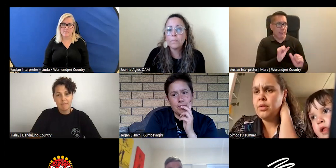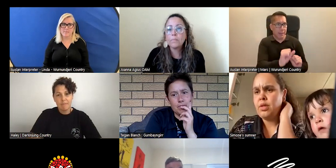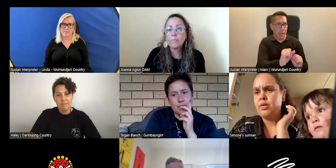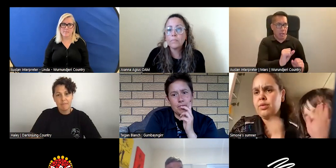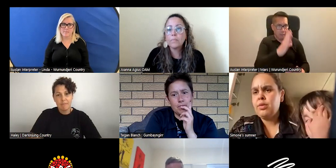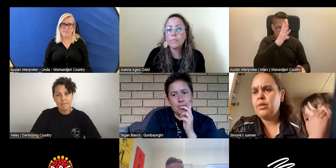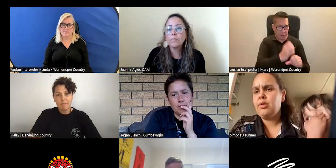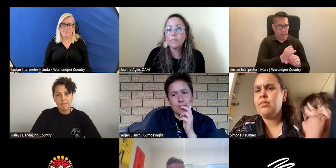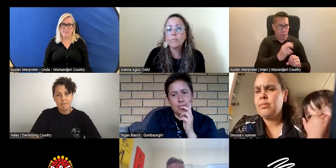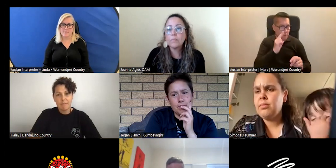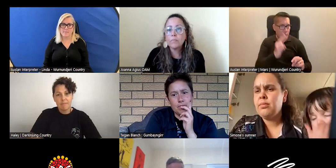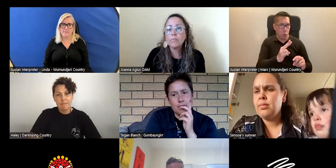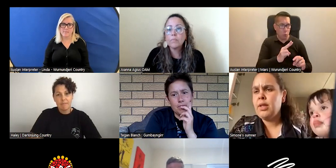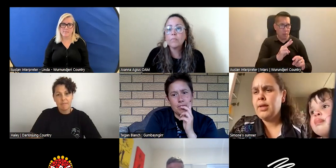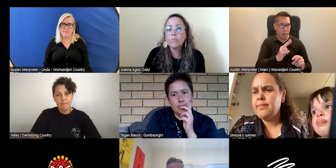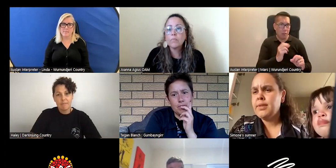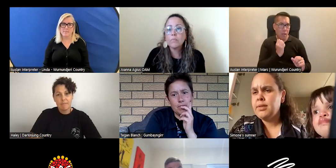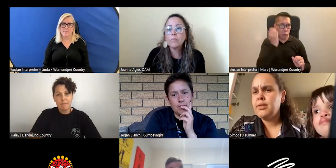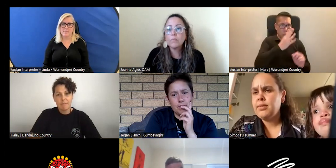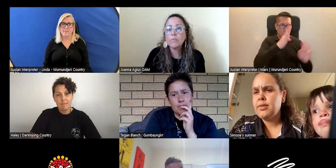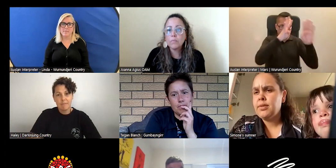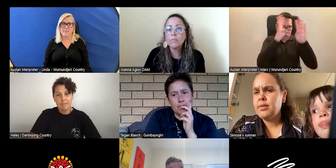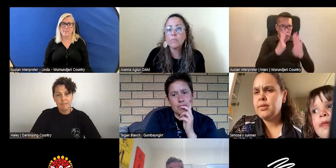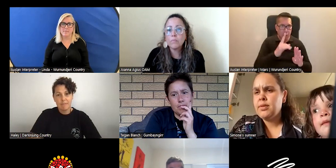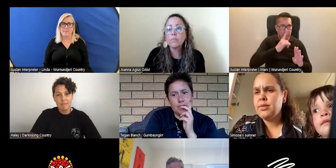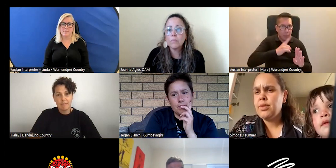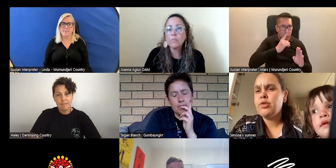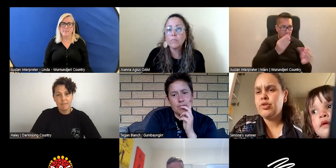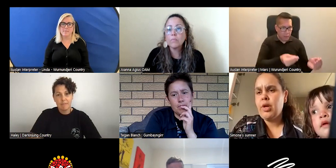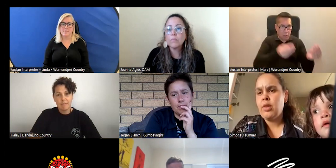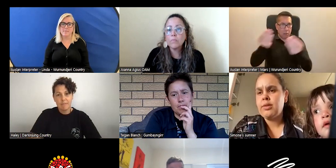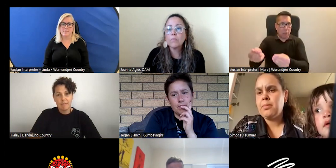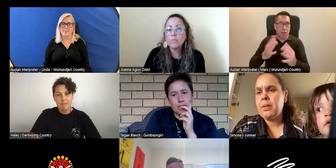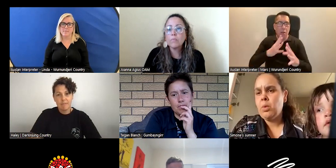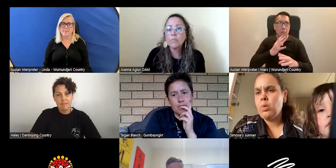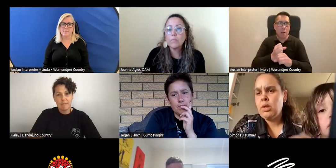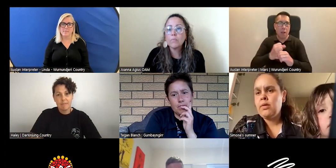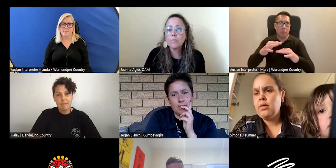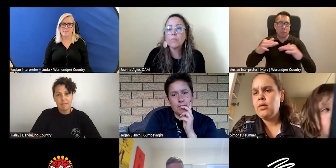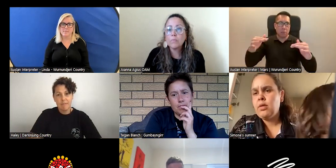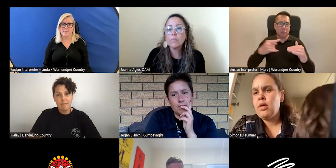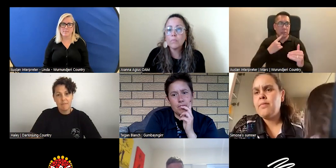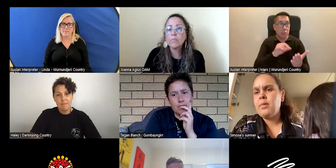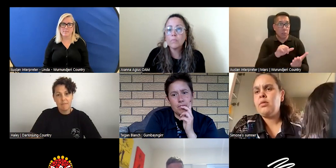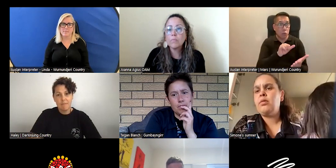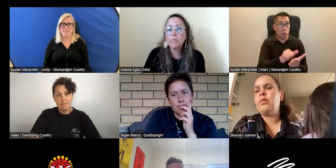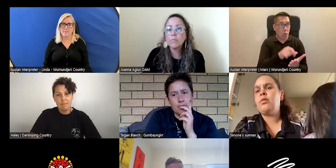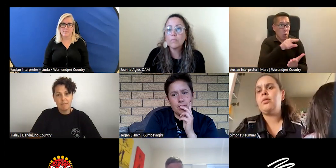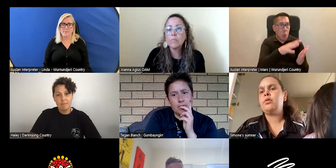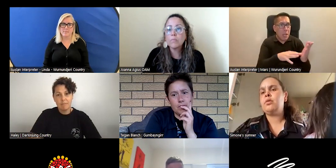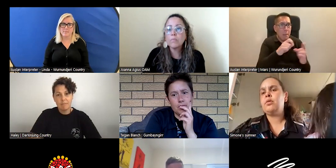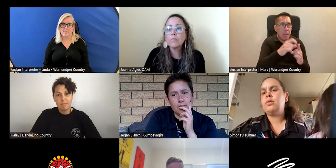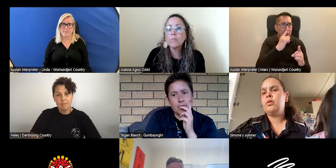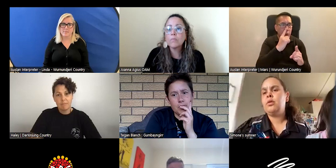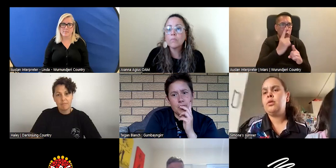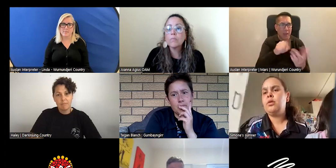with Aboriginal and Torres Strait Islander people, and then taking that to the Parliament and saying, right, you politicians talk about this now,